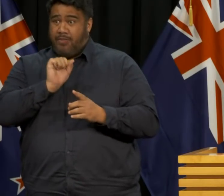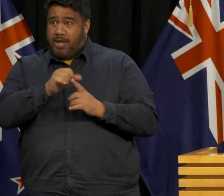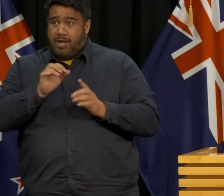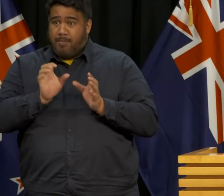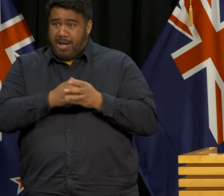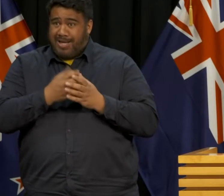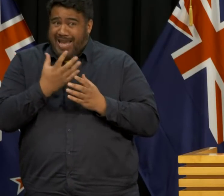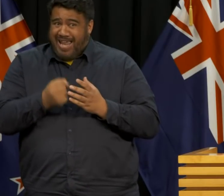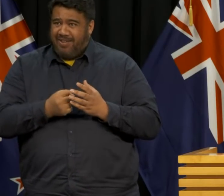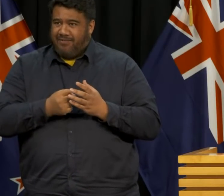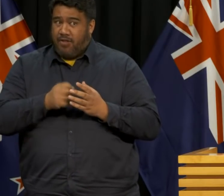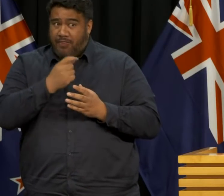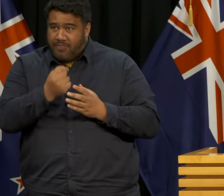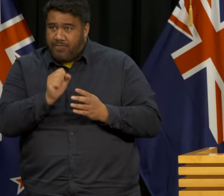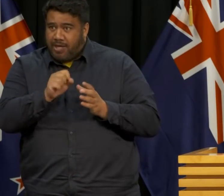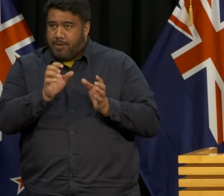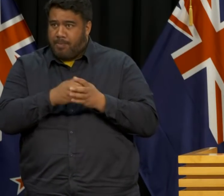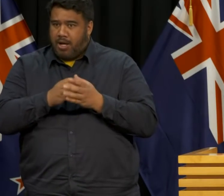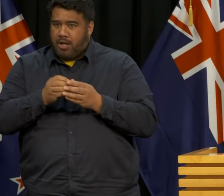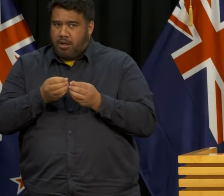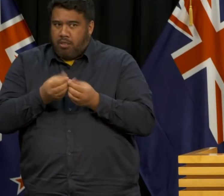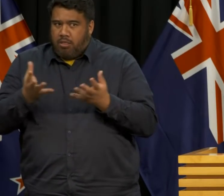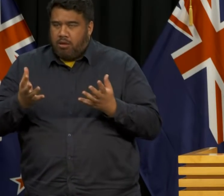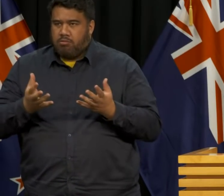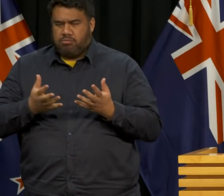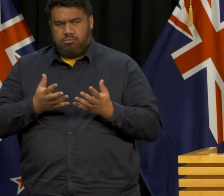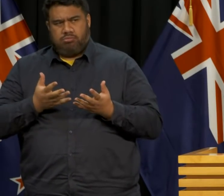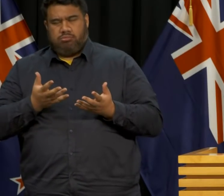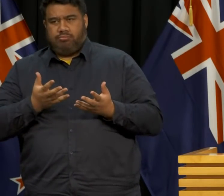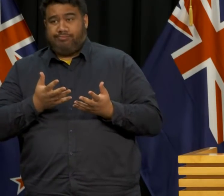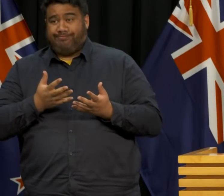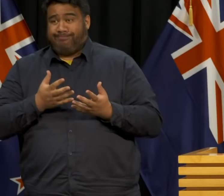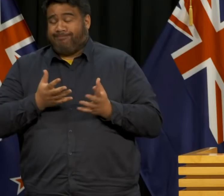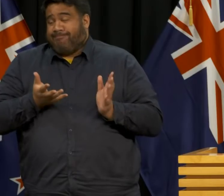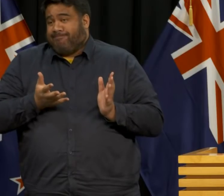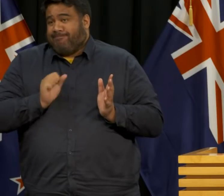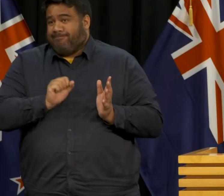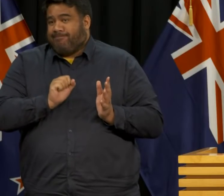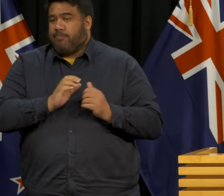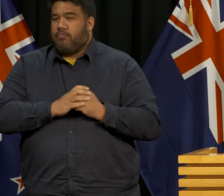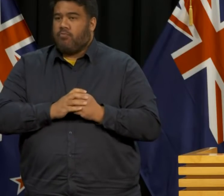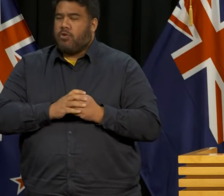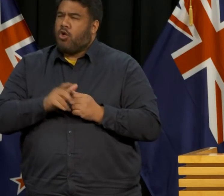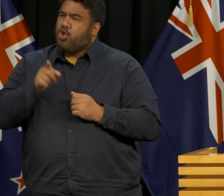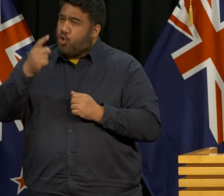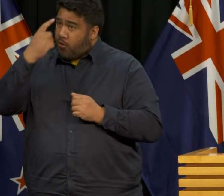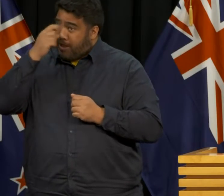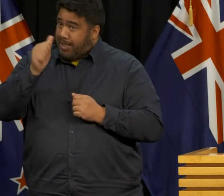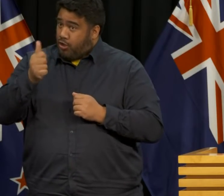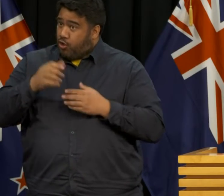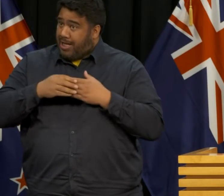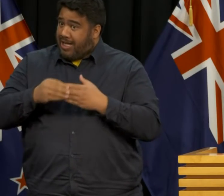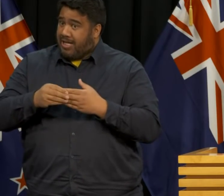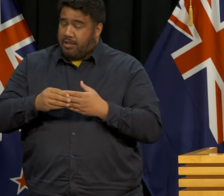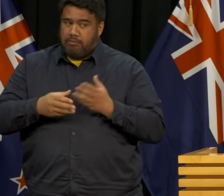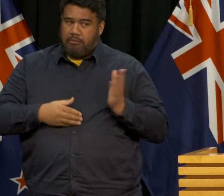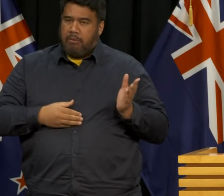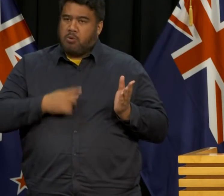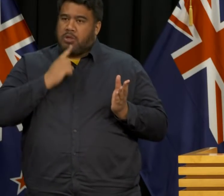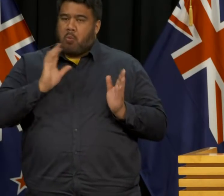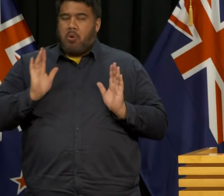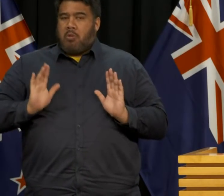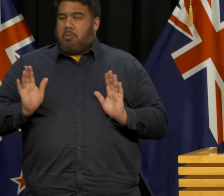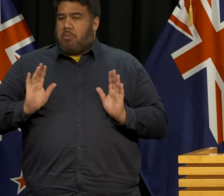does it say about Todd Muller's leadership? Look, that's a matter for Todd Muller. But what I will say is that